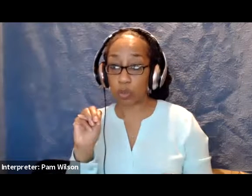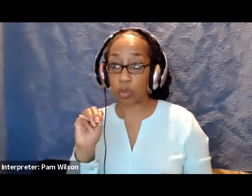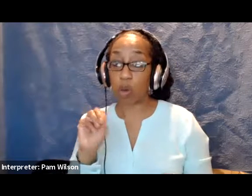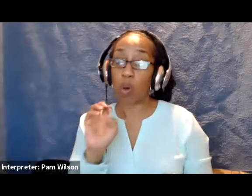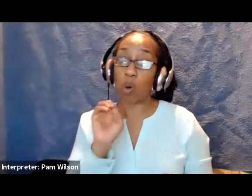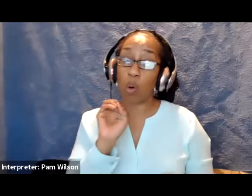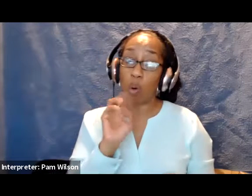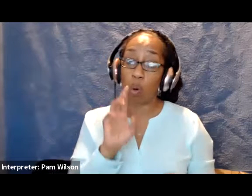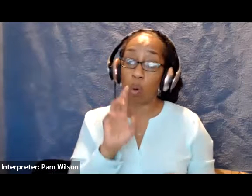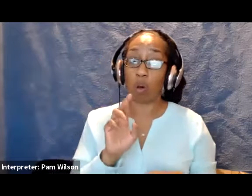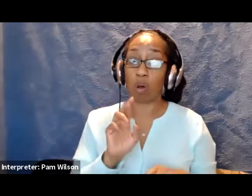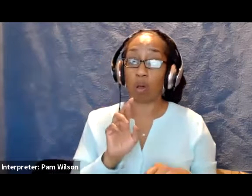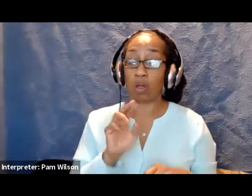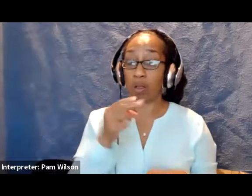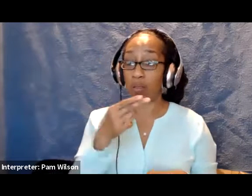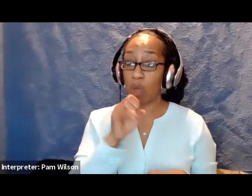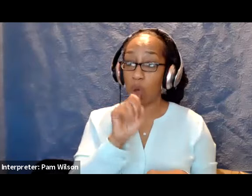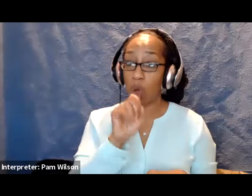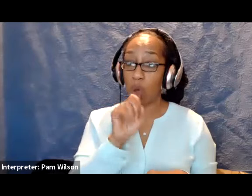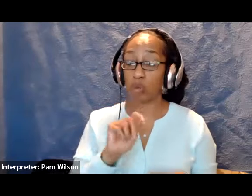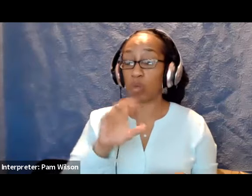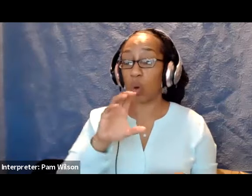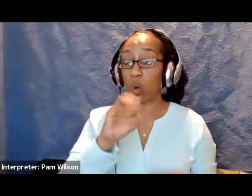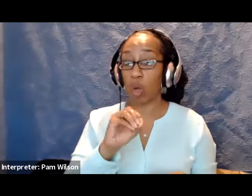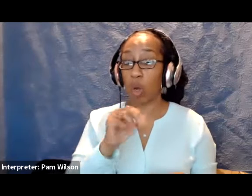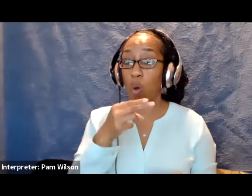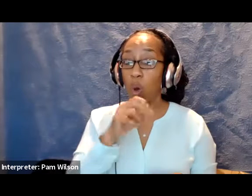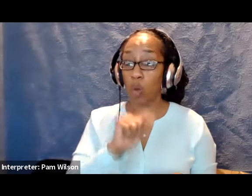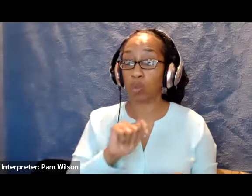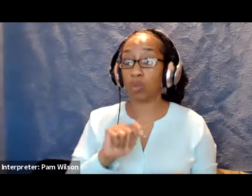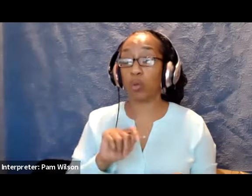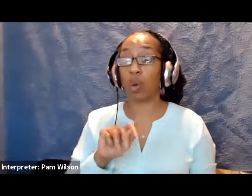be typed by the host, co-host, or a third party.